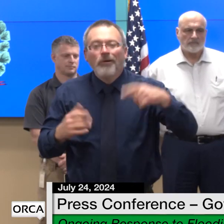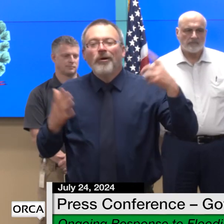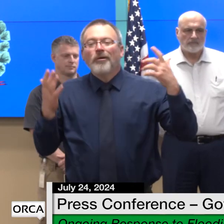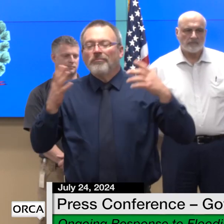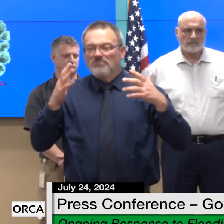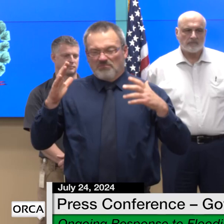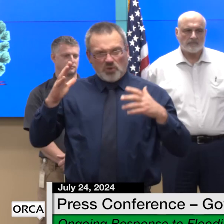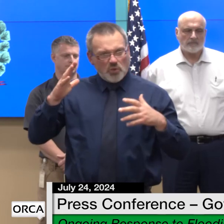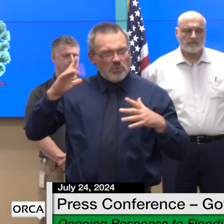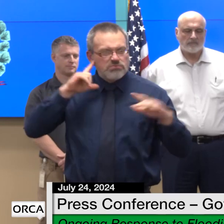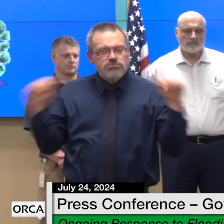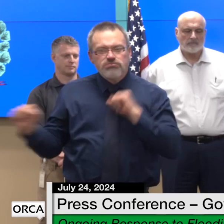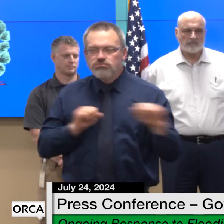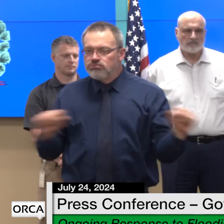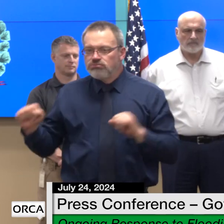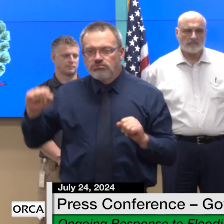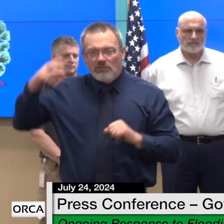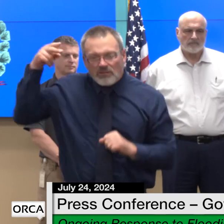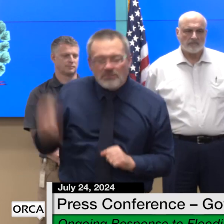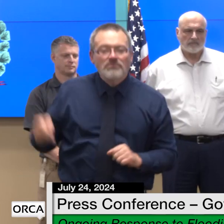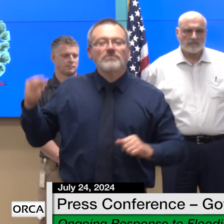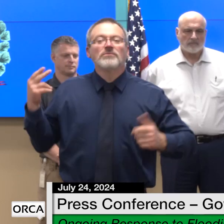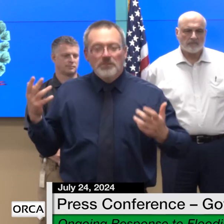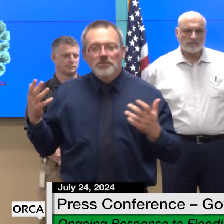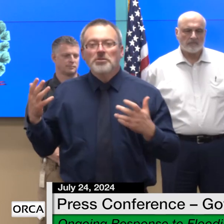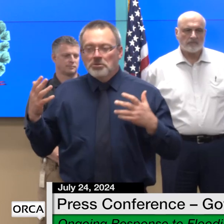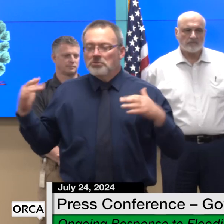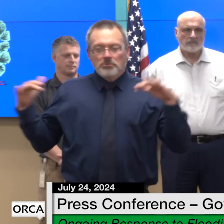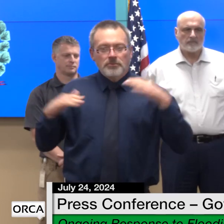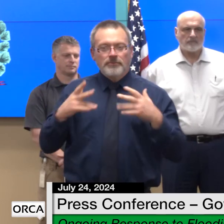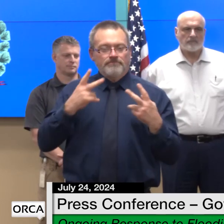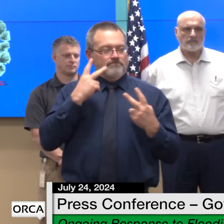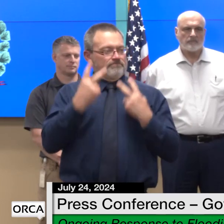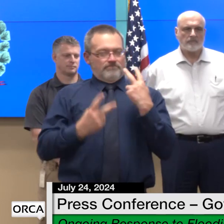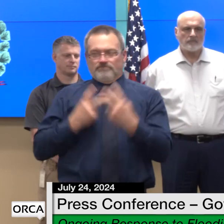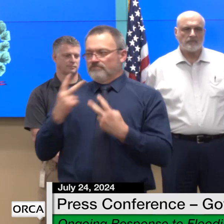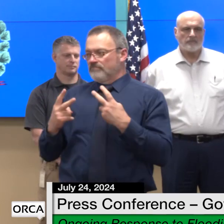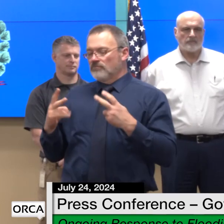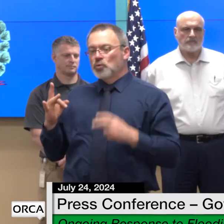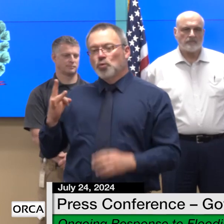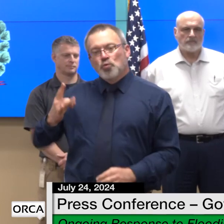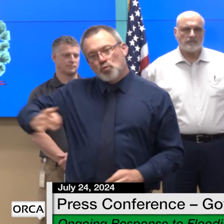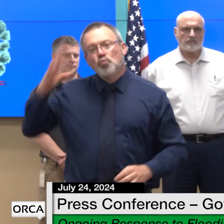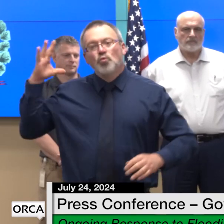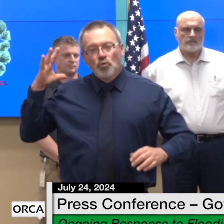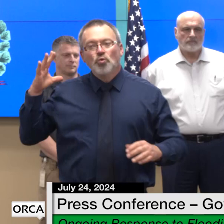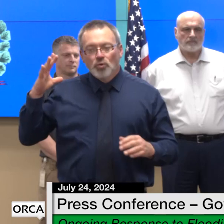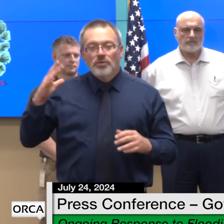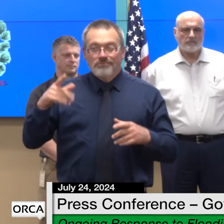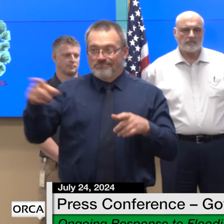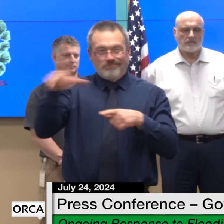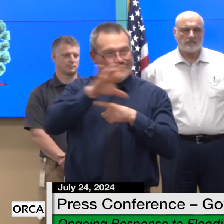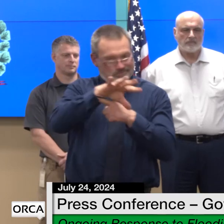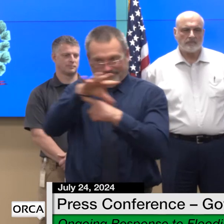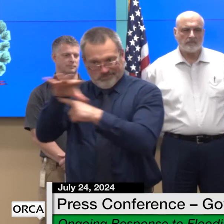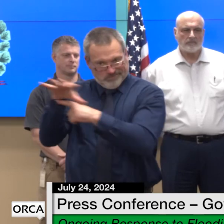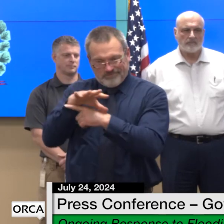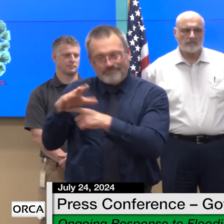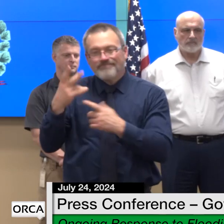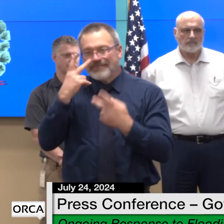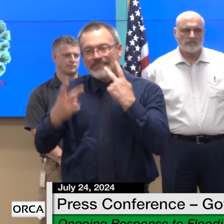swift, because they immediately saw the magnitude of flooding through media reporting and then assessed a lot of the damage